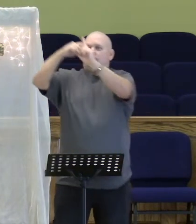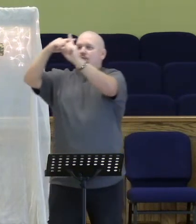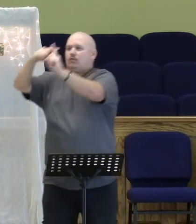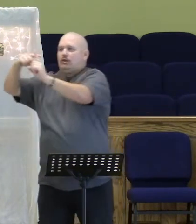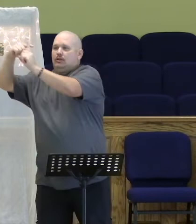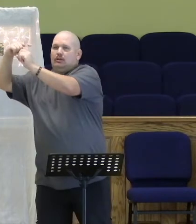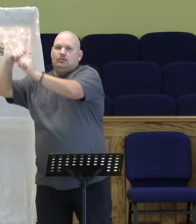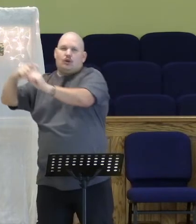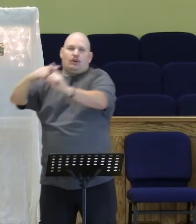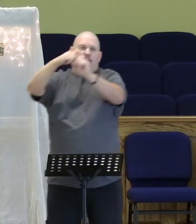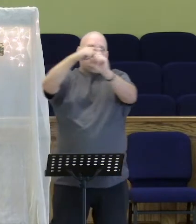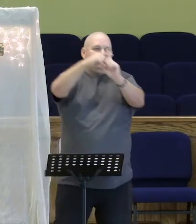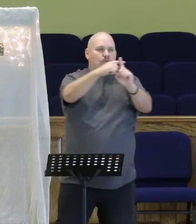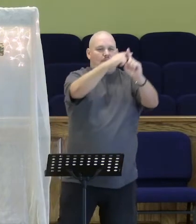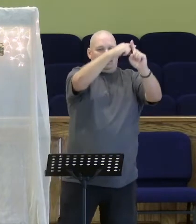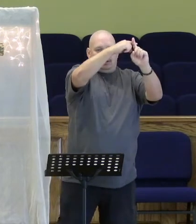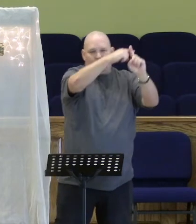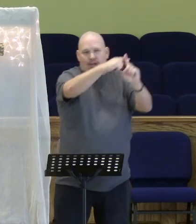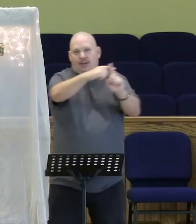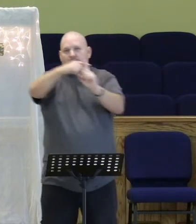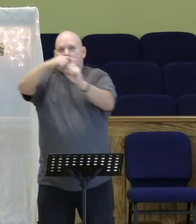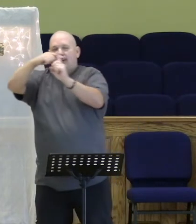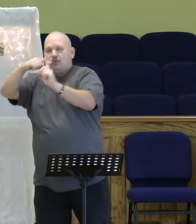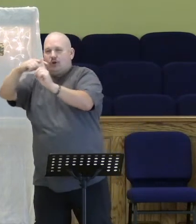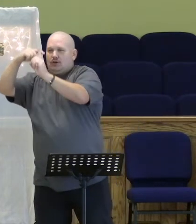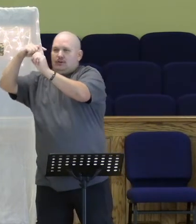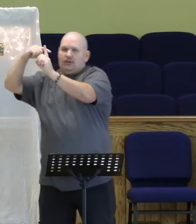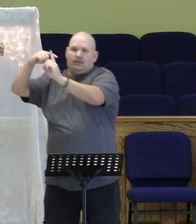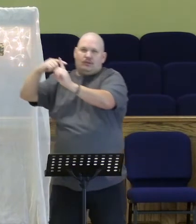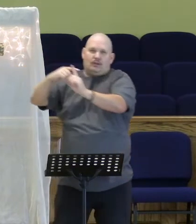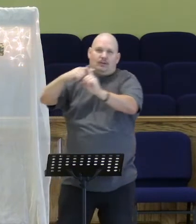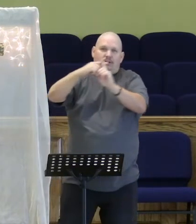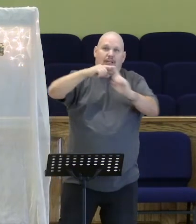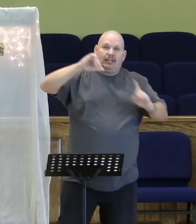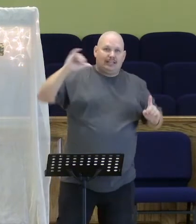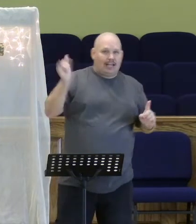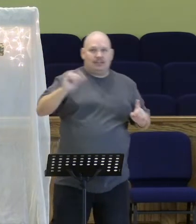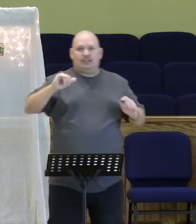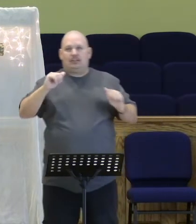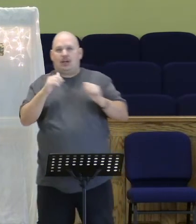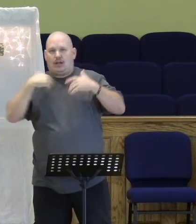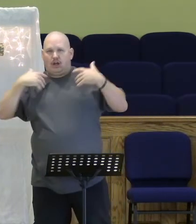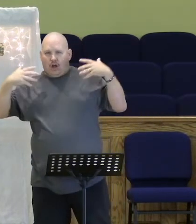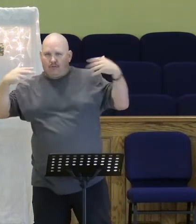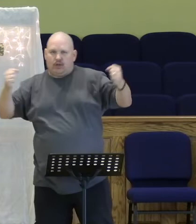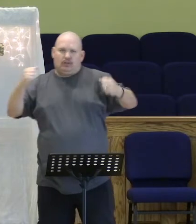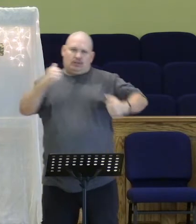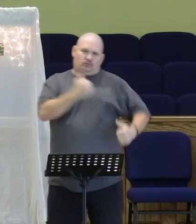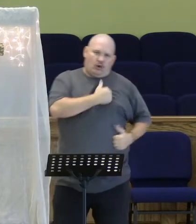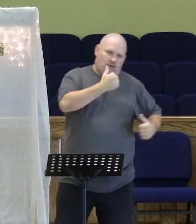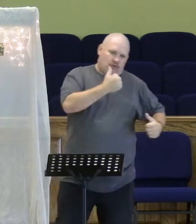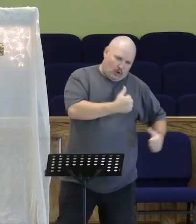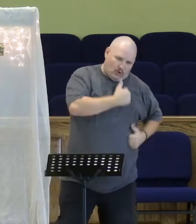Jesus going on before. Like a